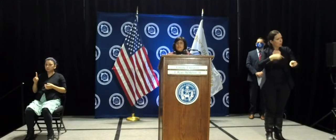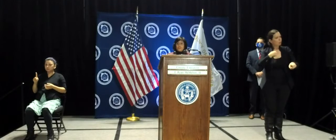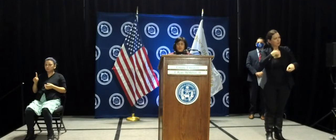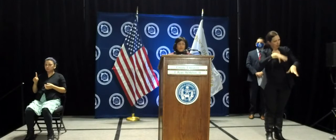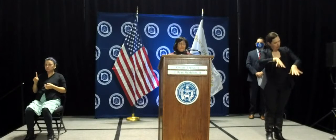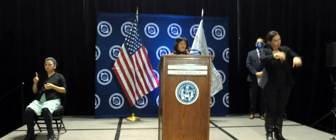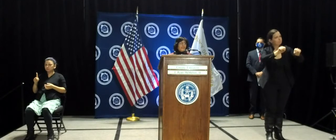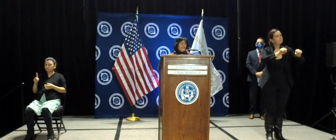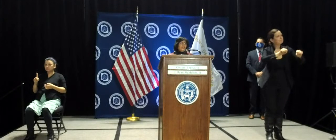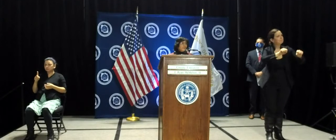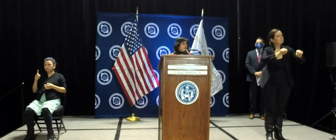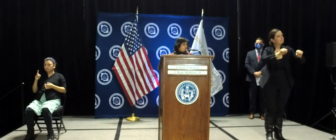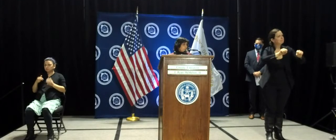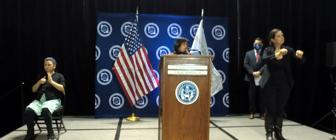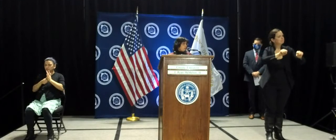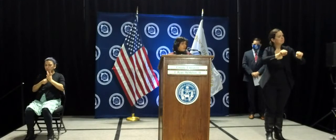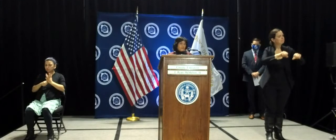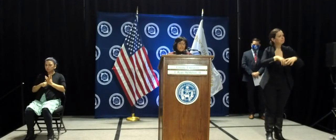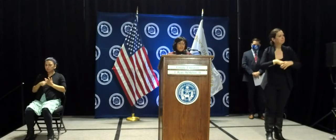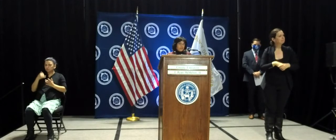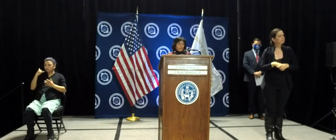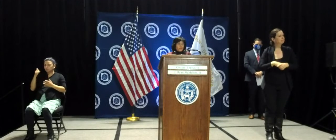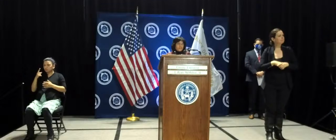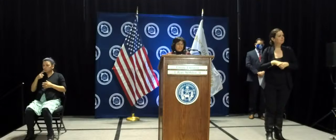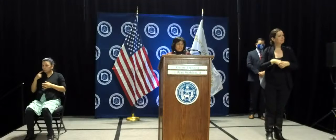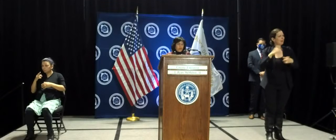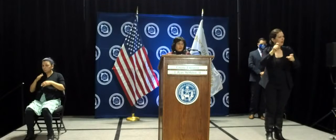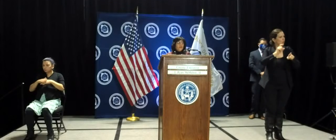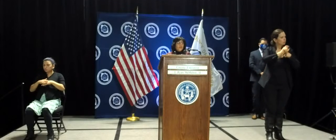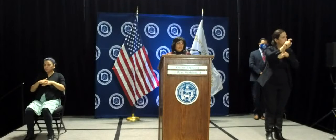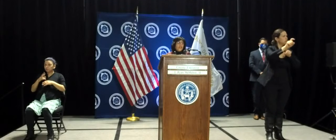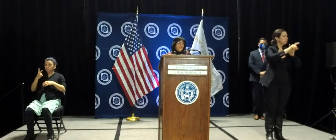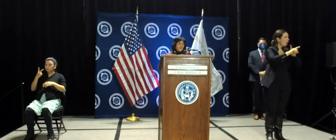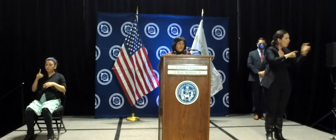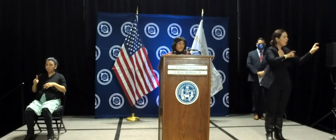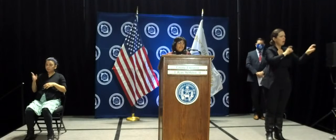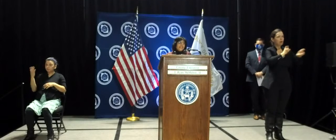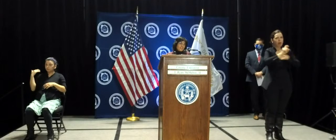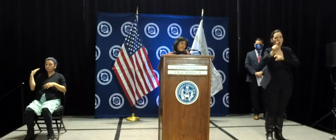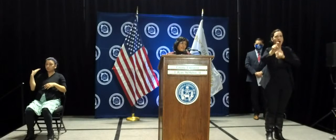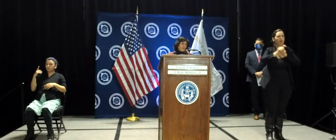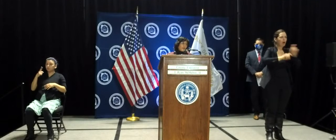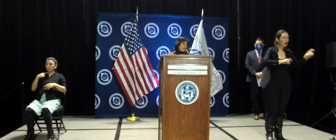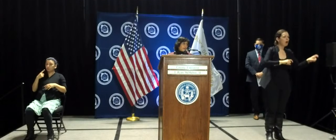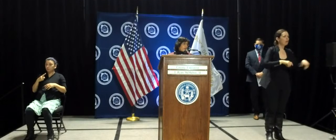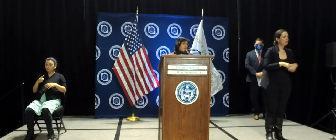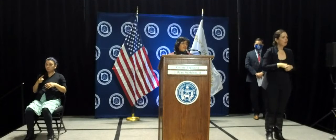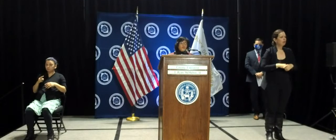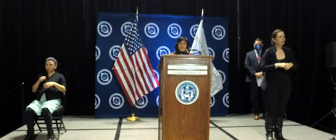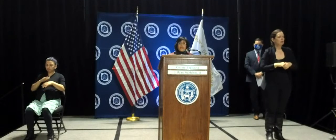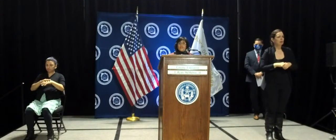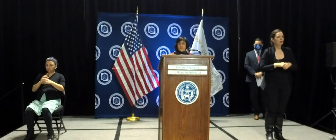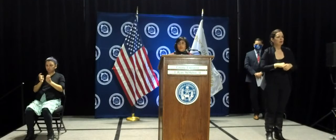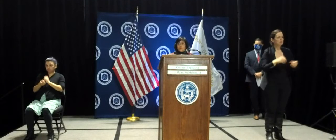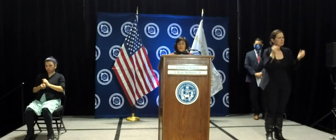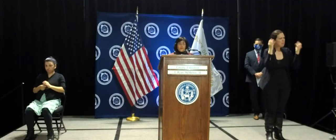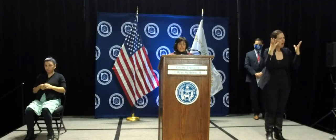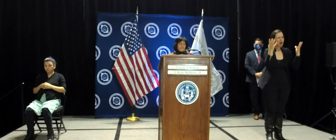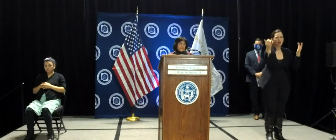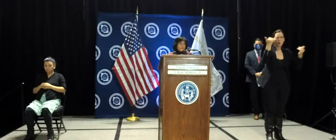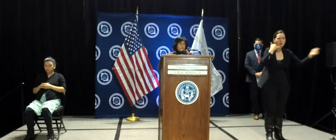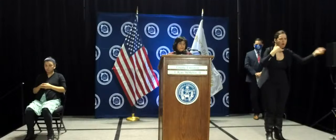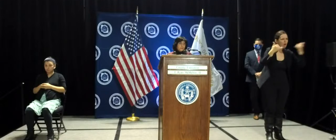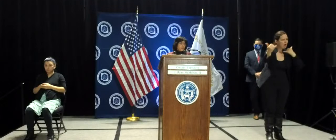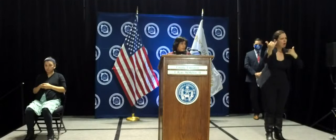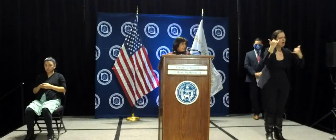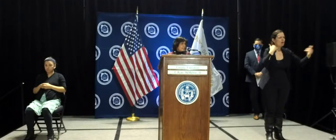gotten several calls and people are wondering that how come you cannot do that. It's a work in progress. We are asking people to be